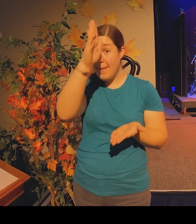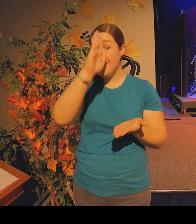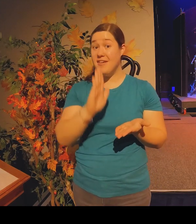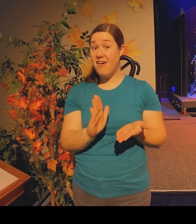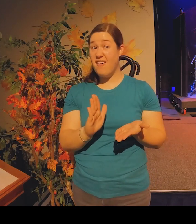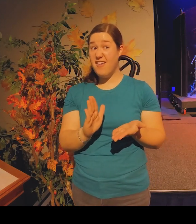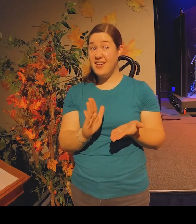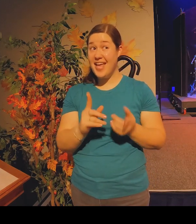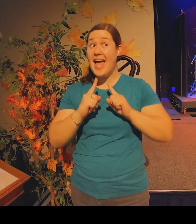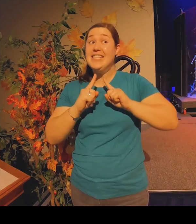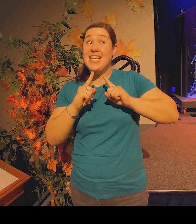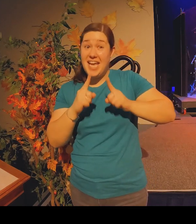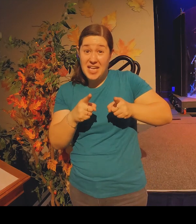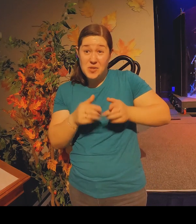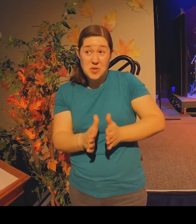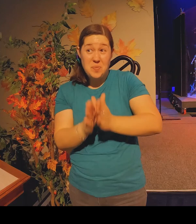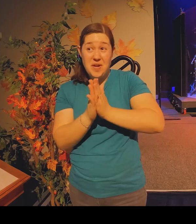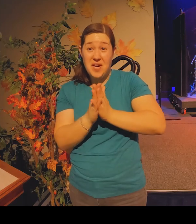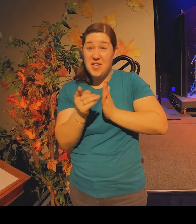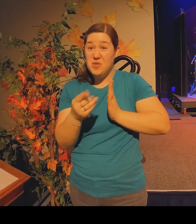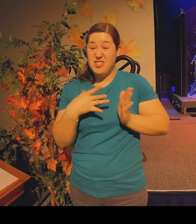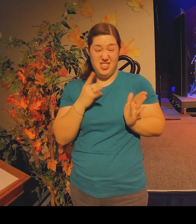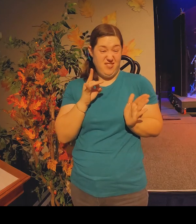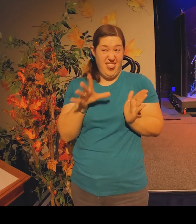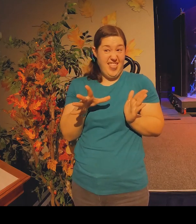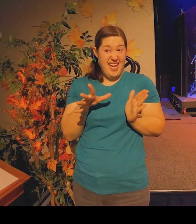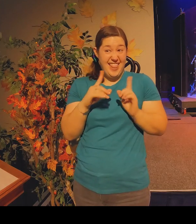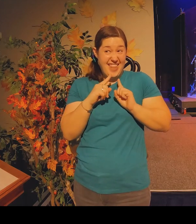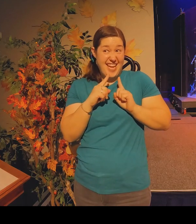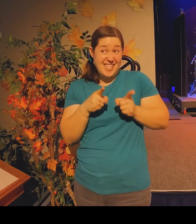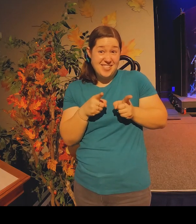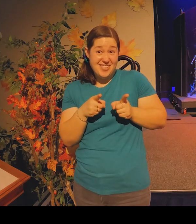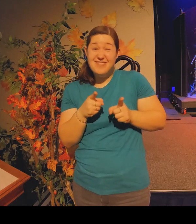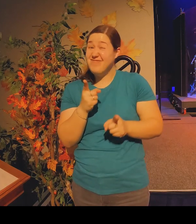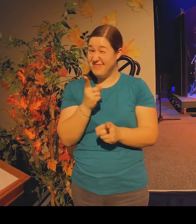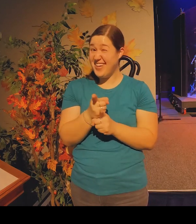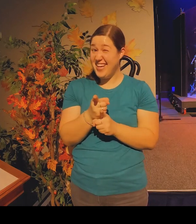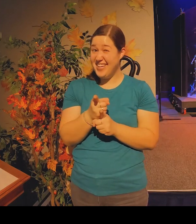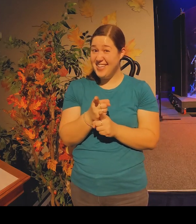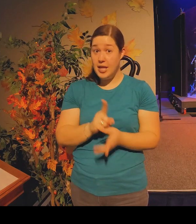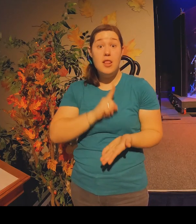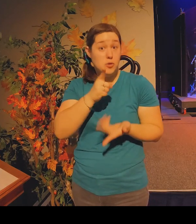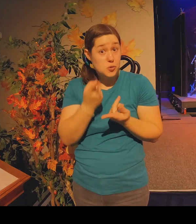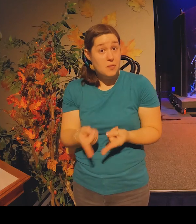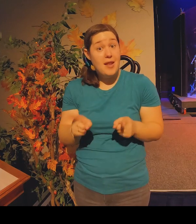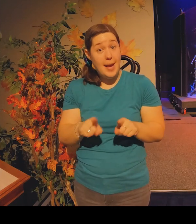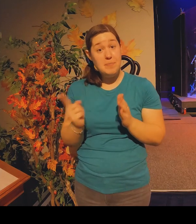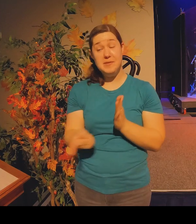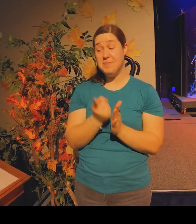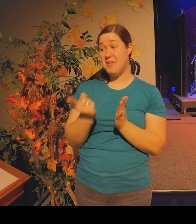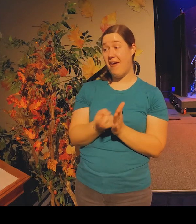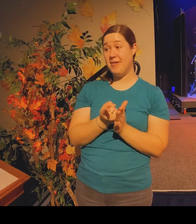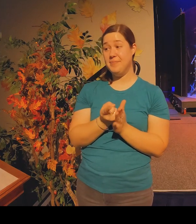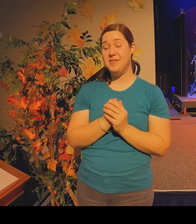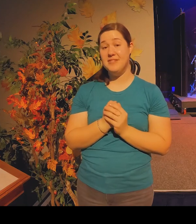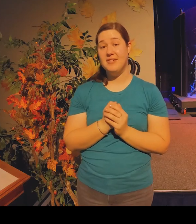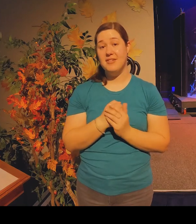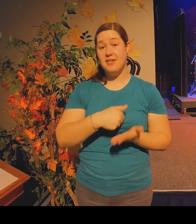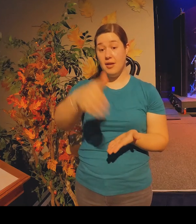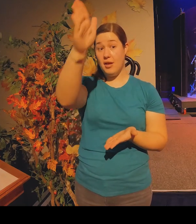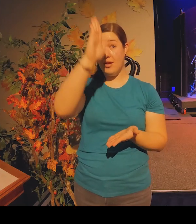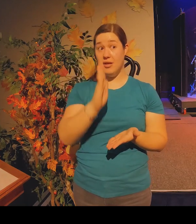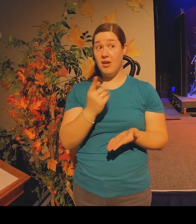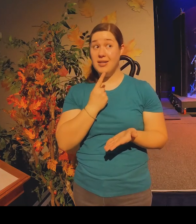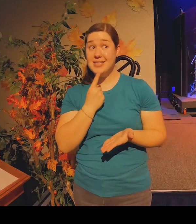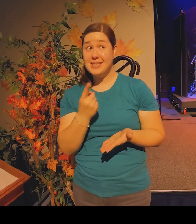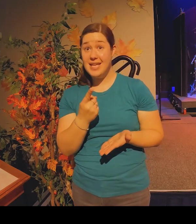don't like the answer, right? And that's true. That happens sometimes. You know, God can say